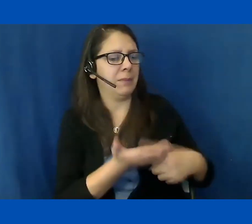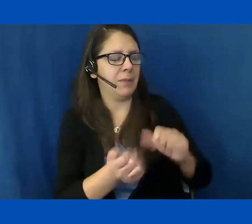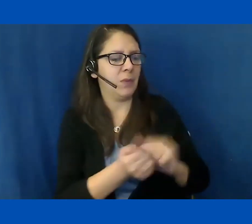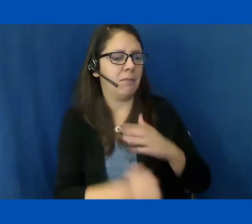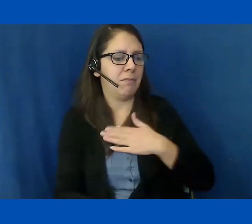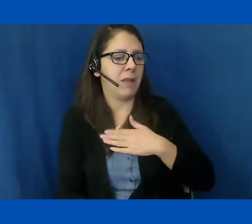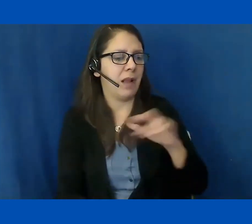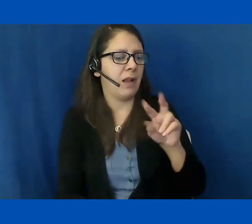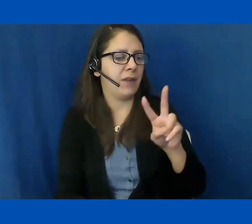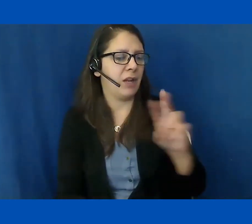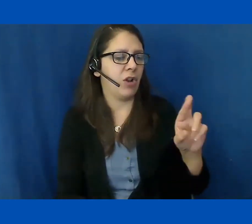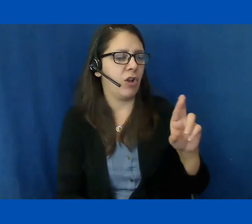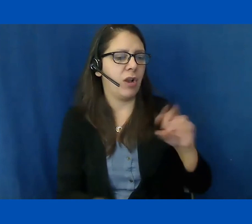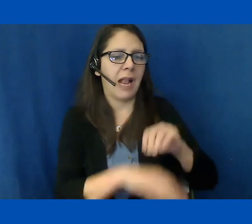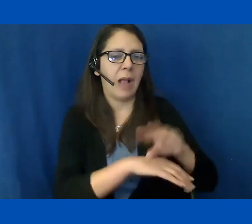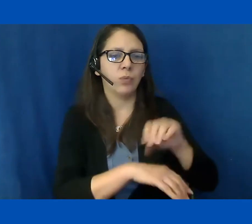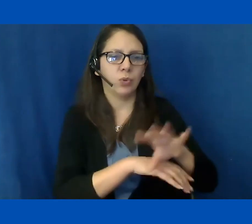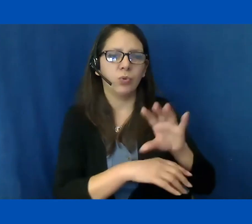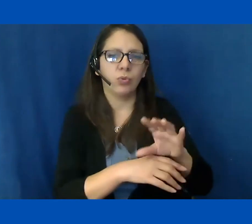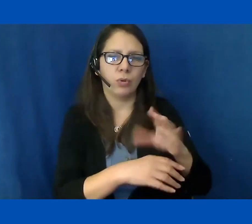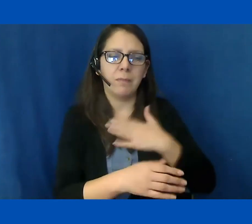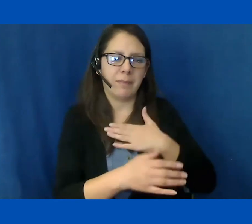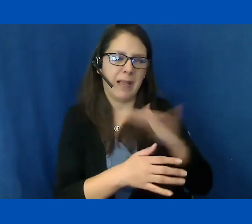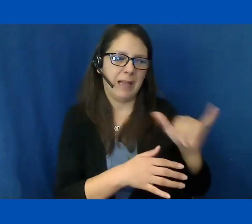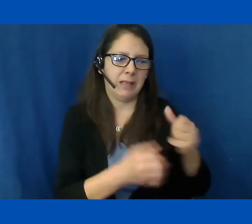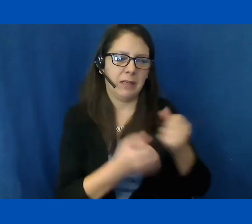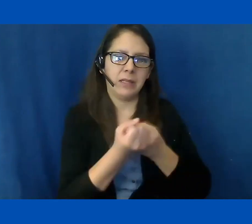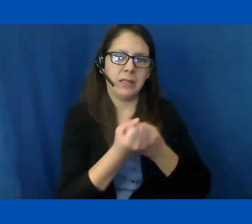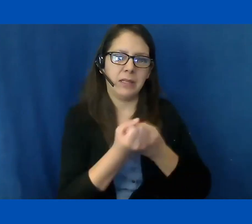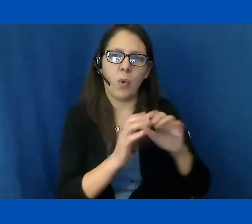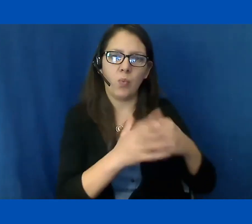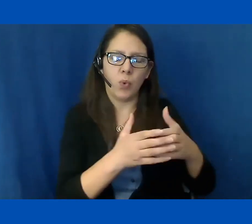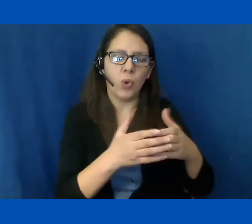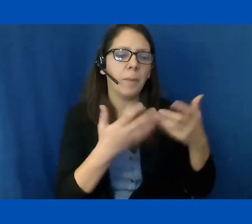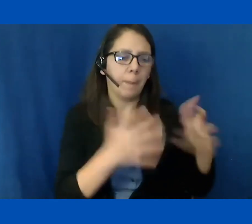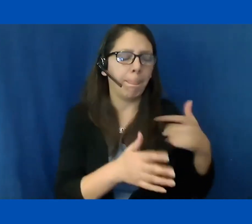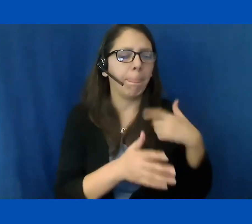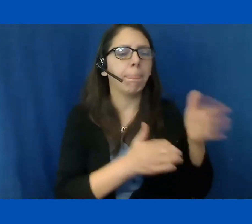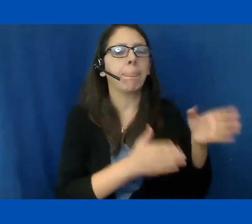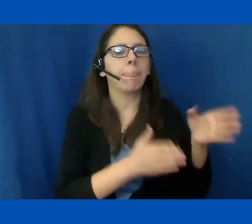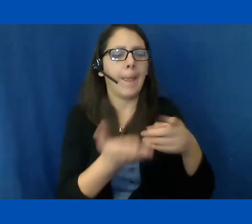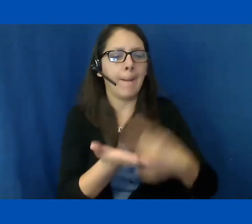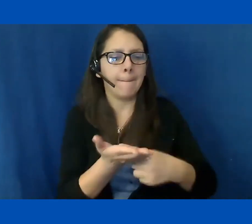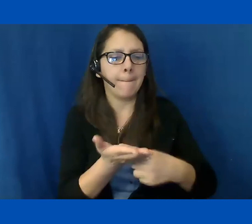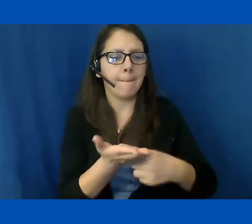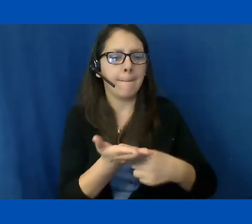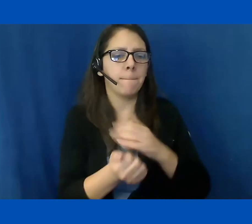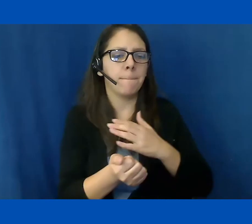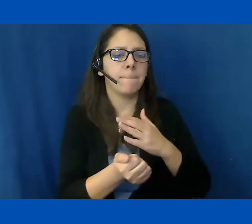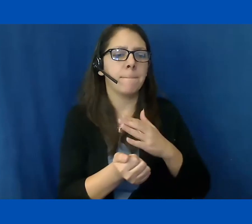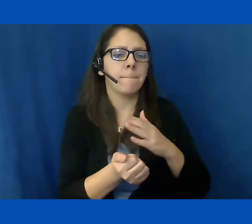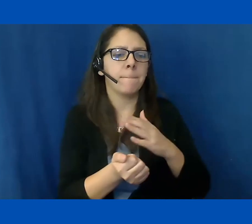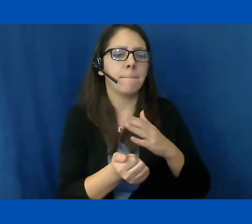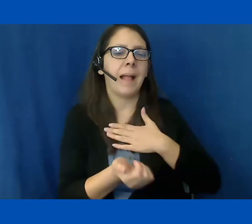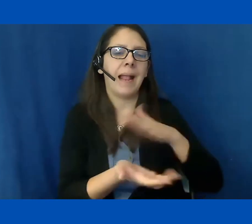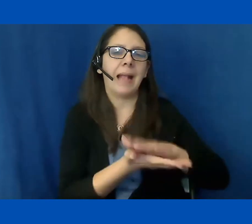um, then the person in charge of my academic kind of like success, I guess you would say. And I started telling him